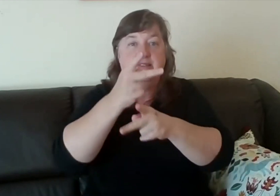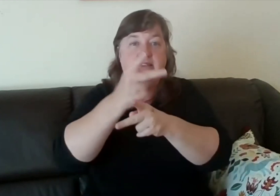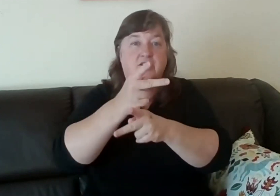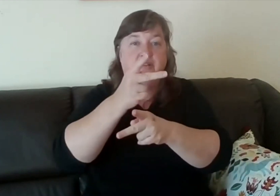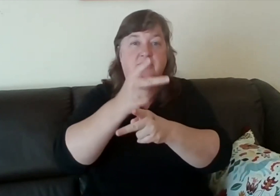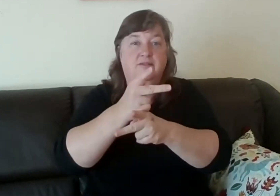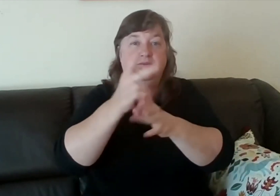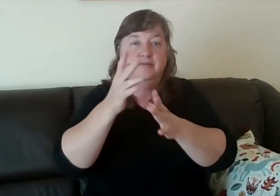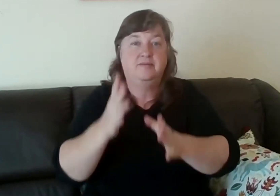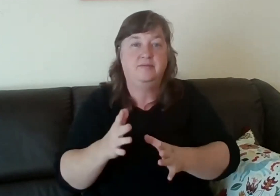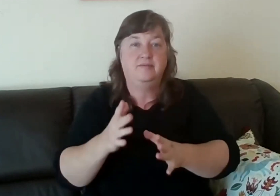Babysitter.